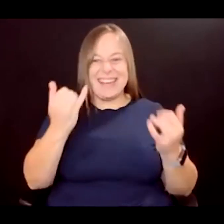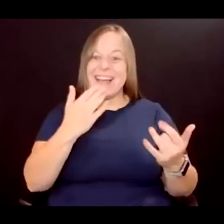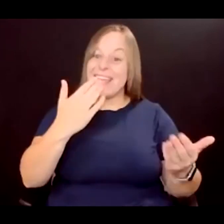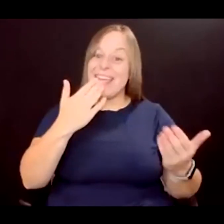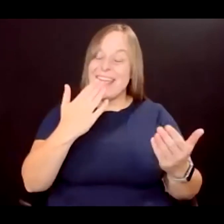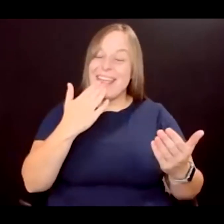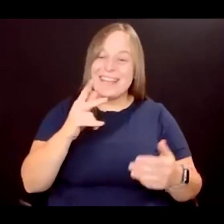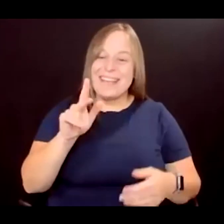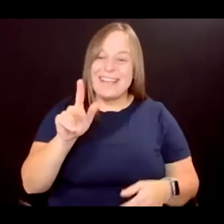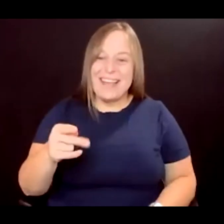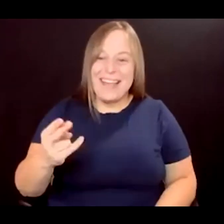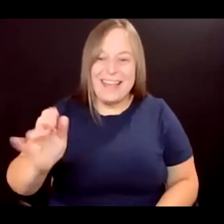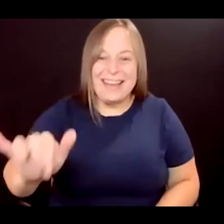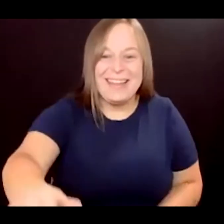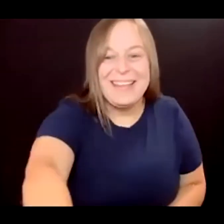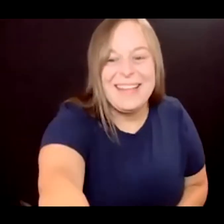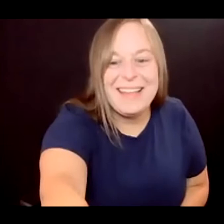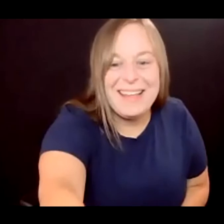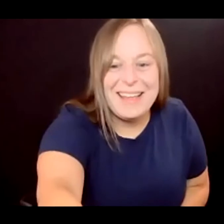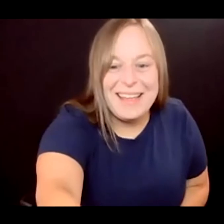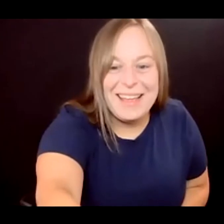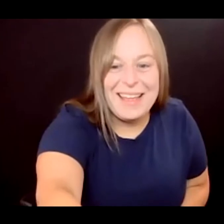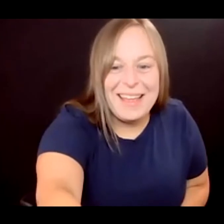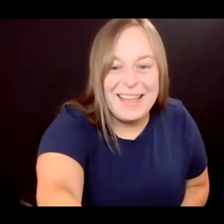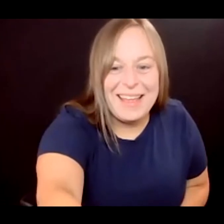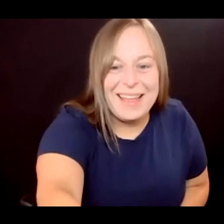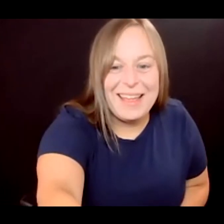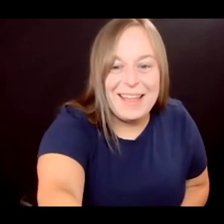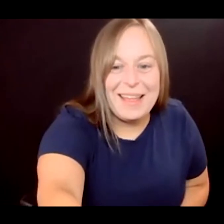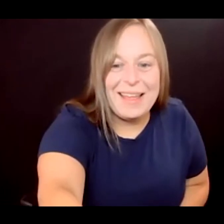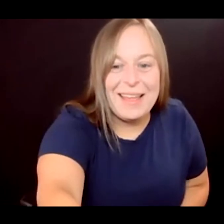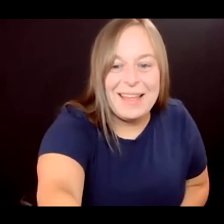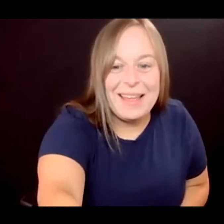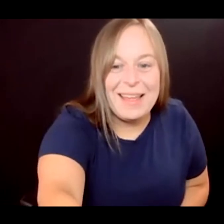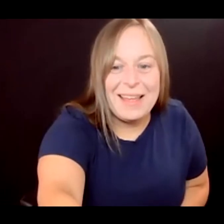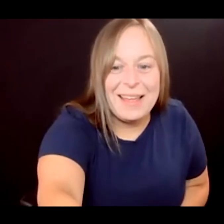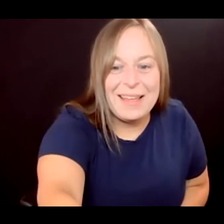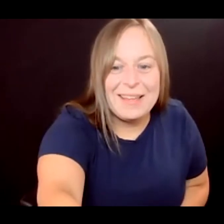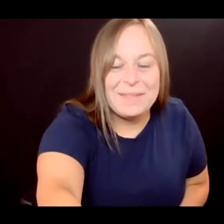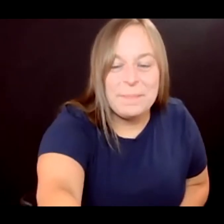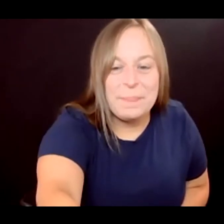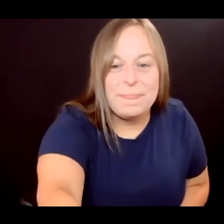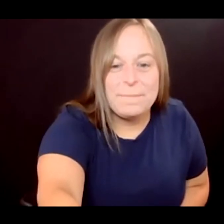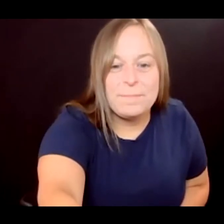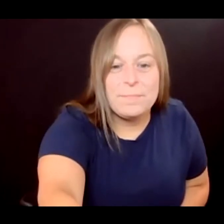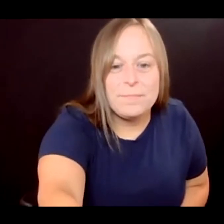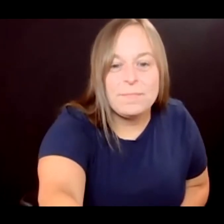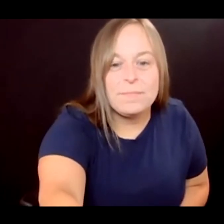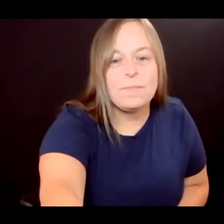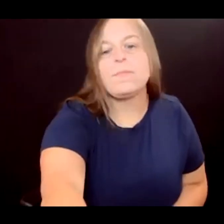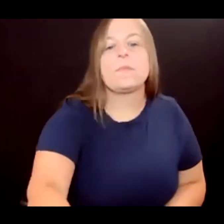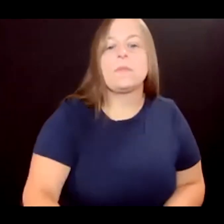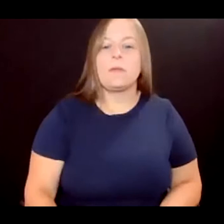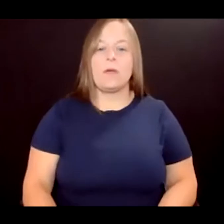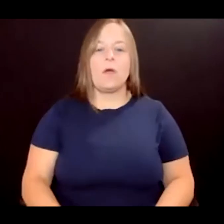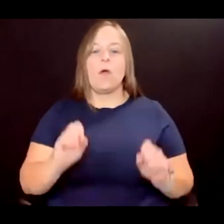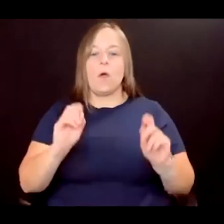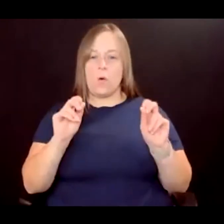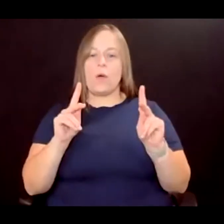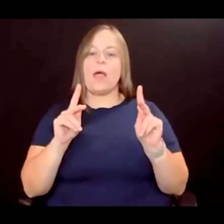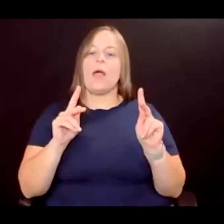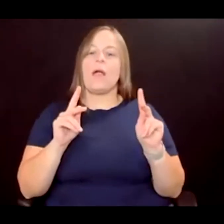the C-Click-Fix program. I'm wondering, so I've used the program to